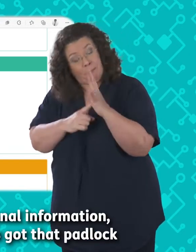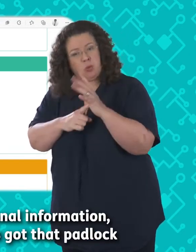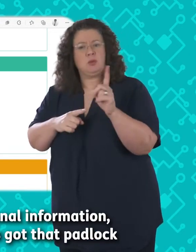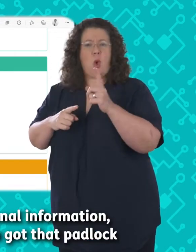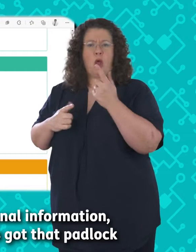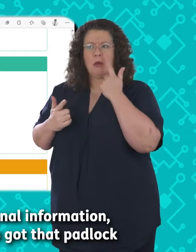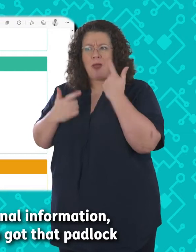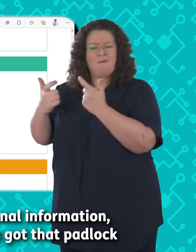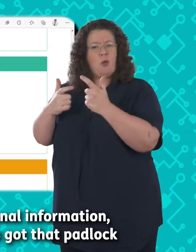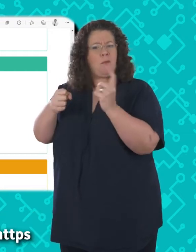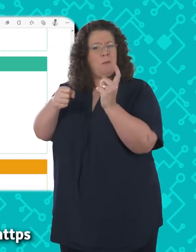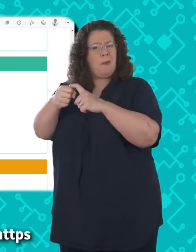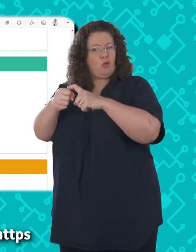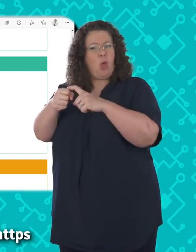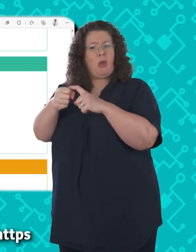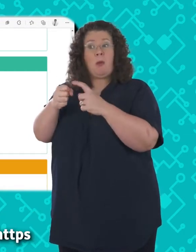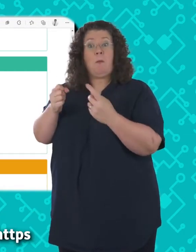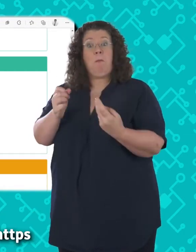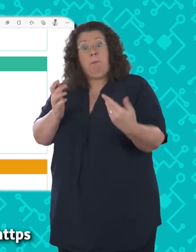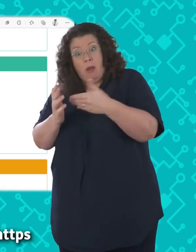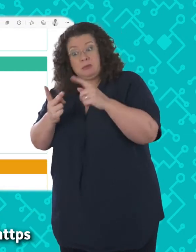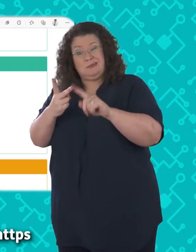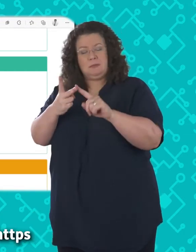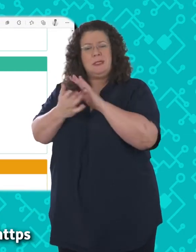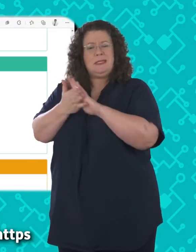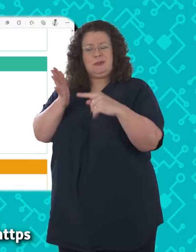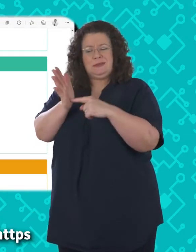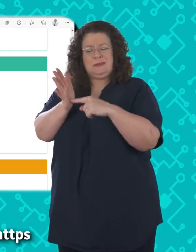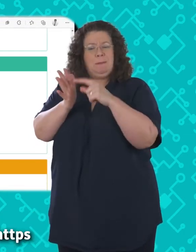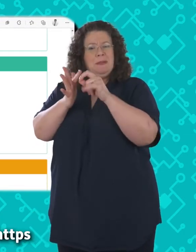got that padlock and that HTTPS.